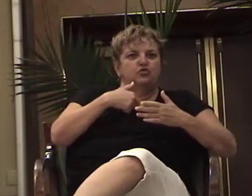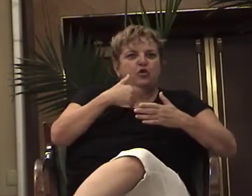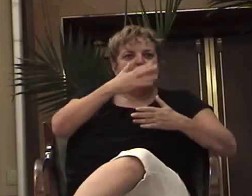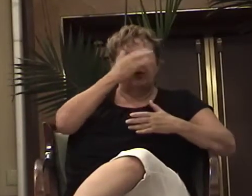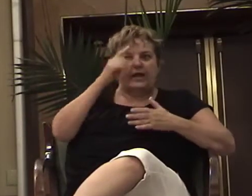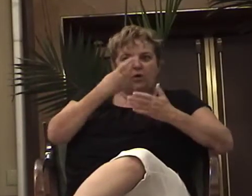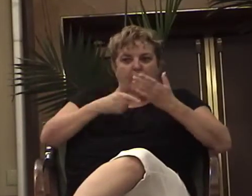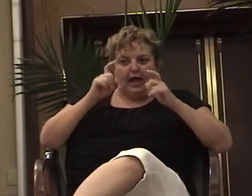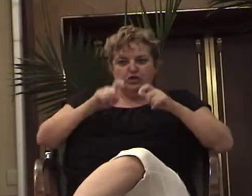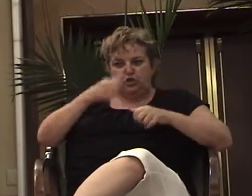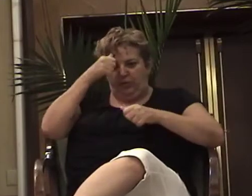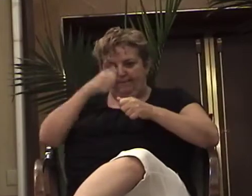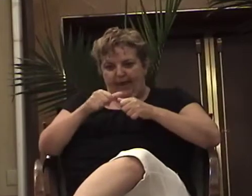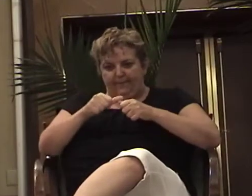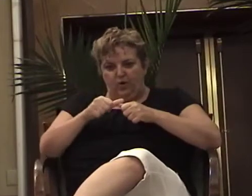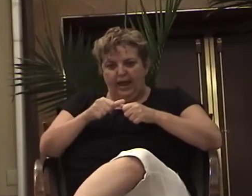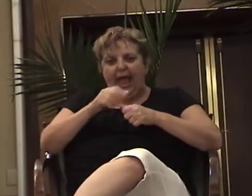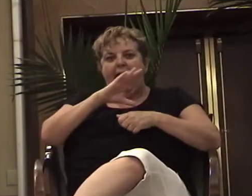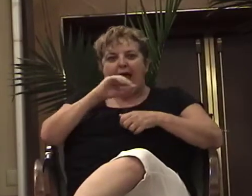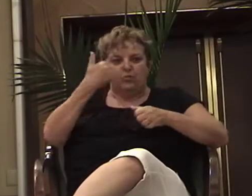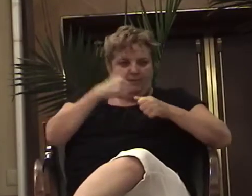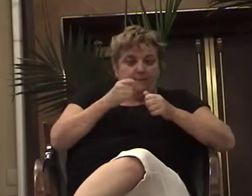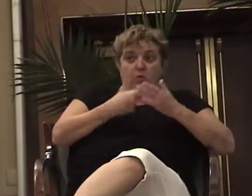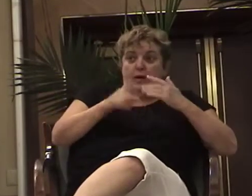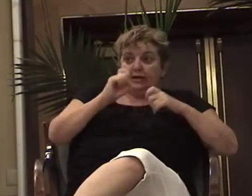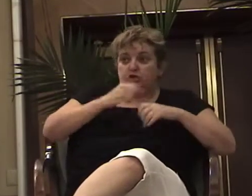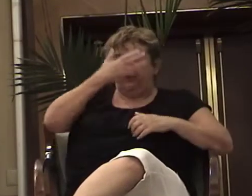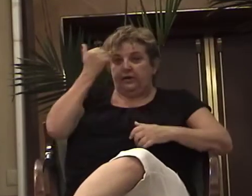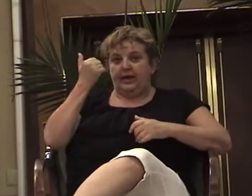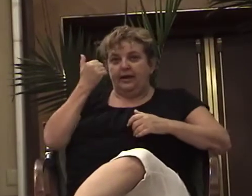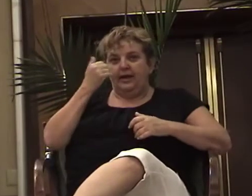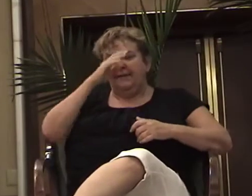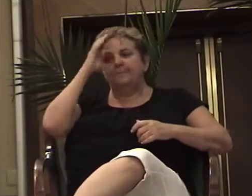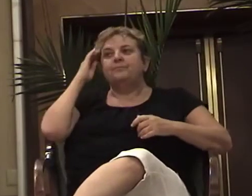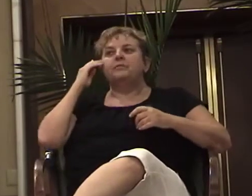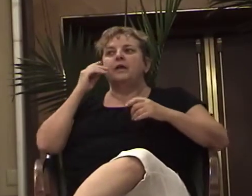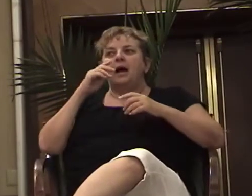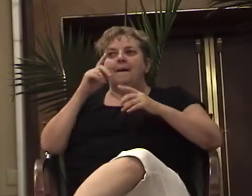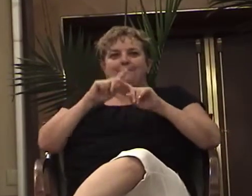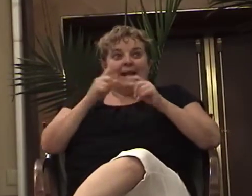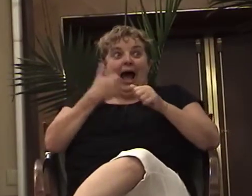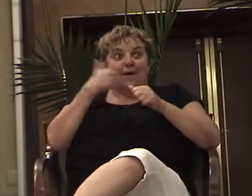I forgot was that she almost killed me. What I remembered was